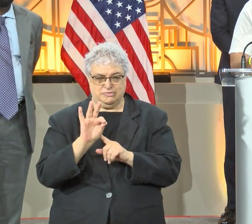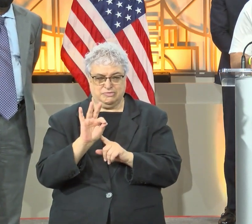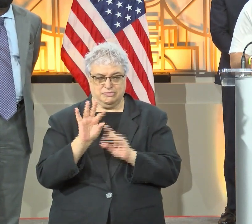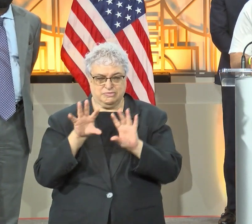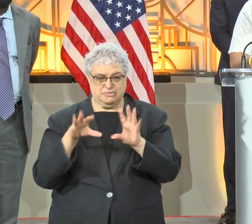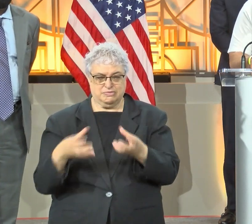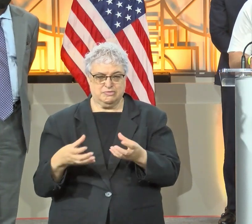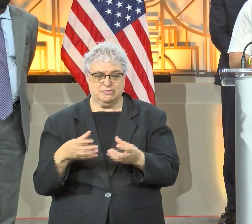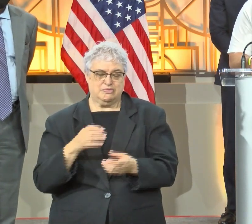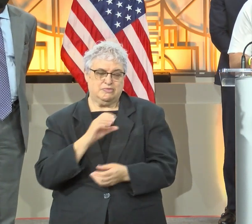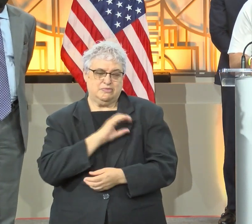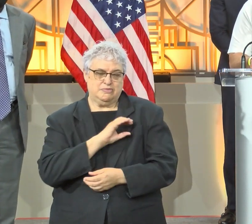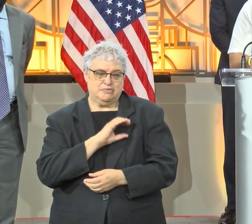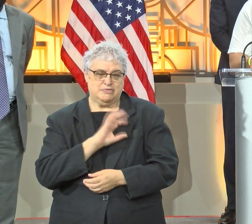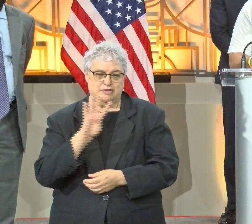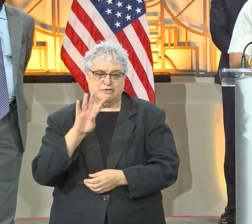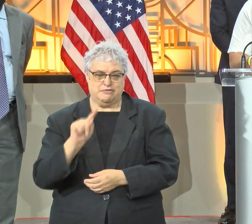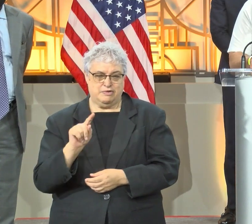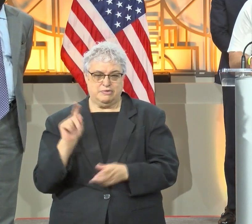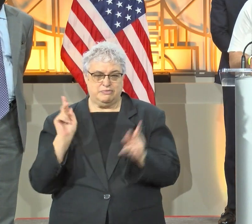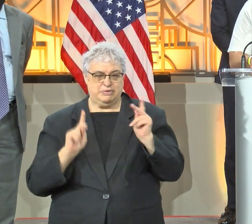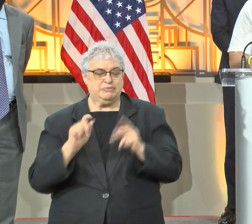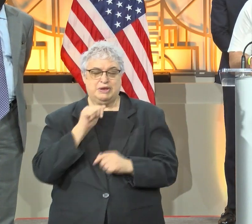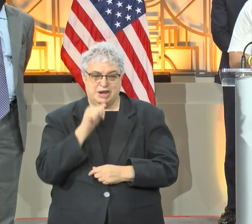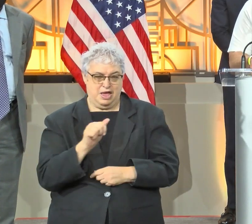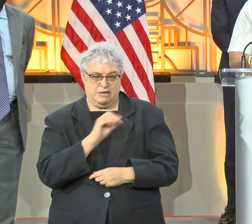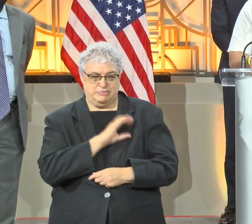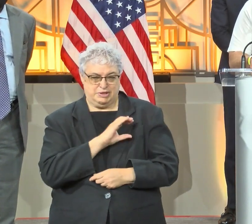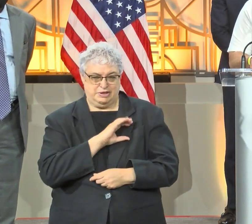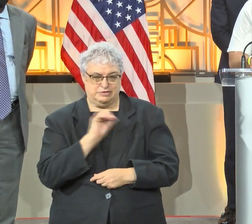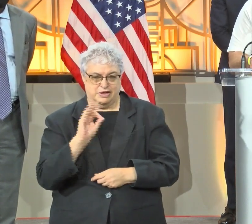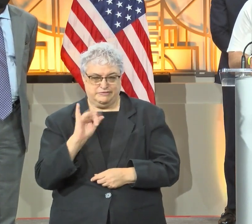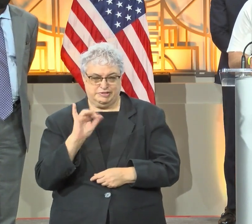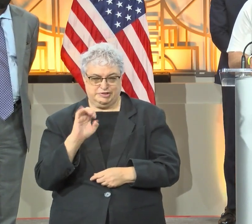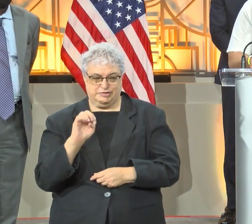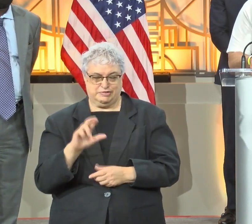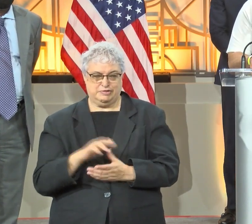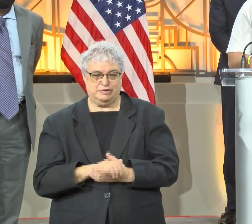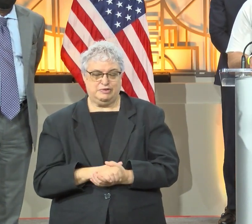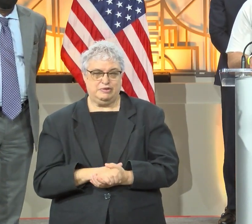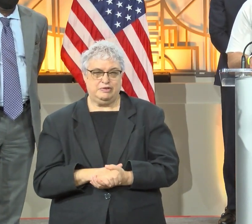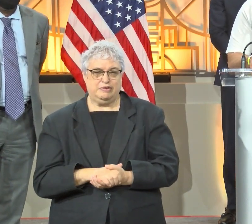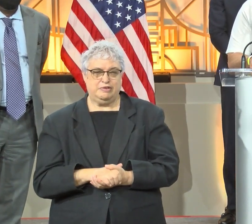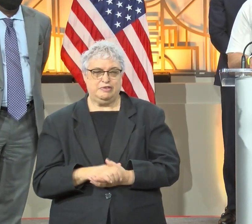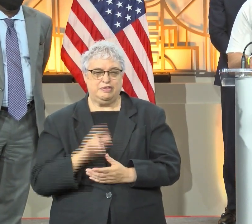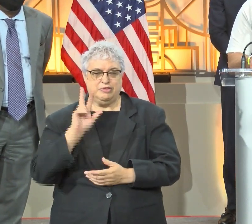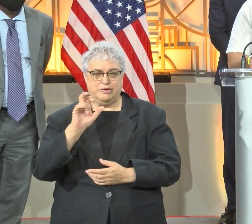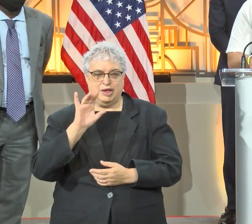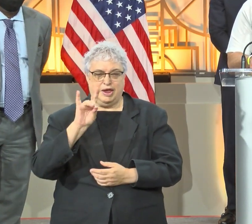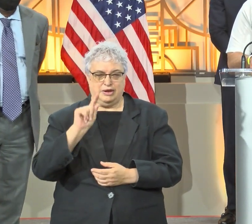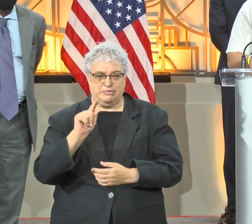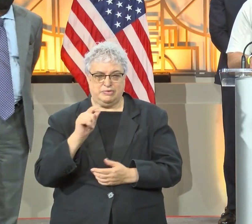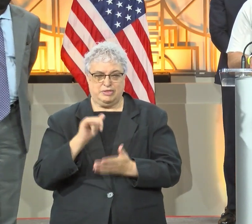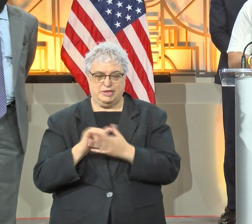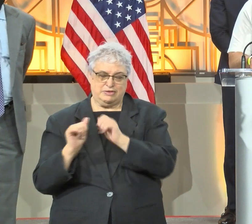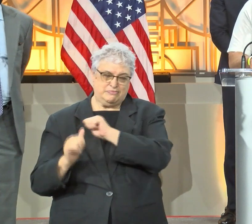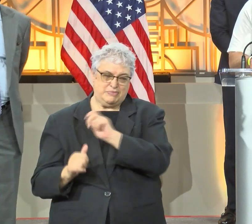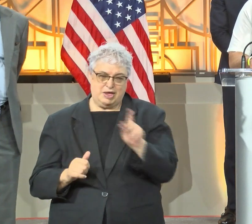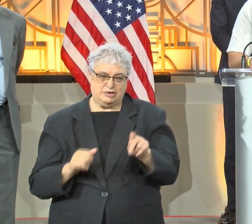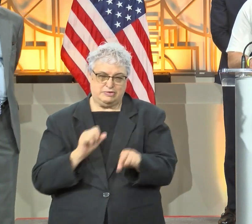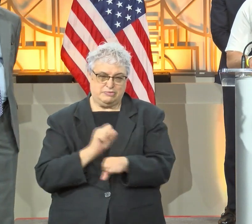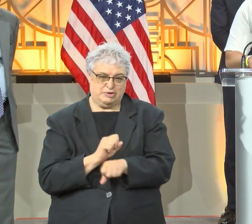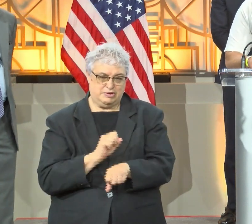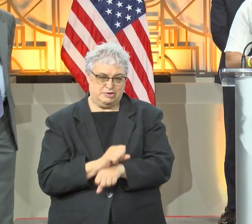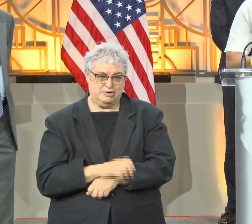classified officers, 41 civilians. As of this moment, they have 381 employees that have returned to